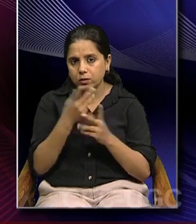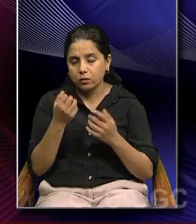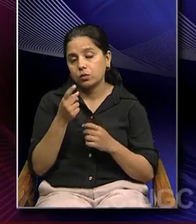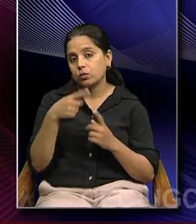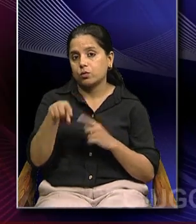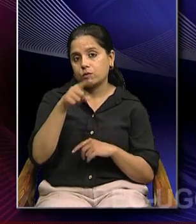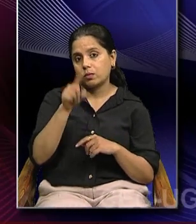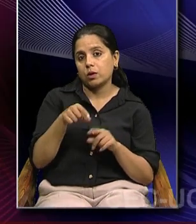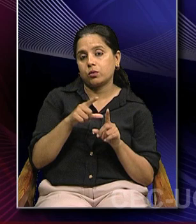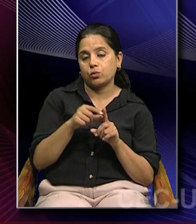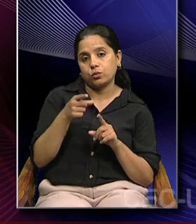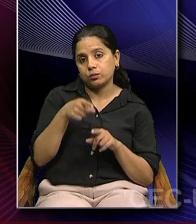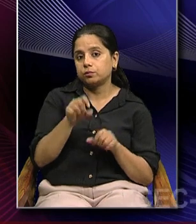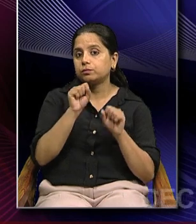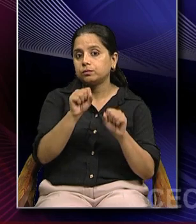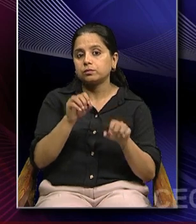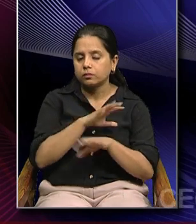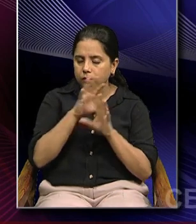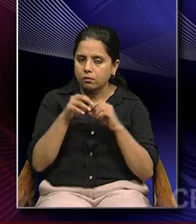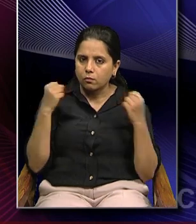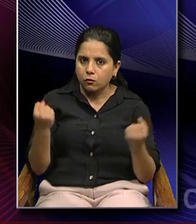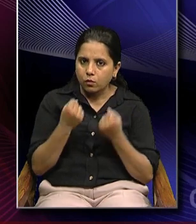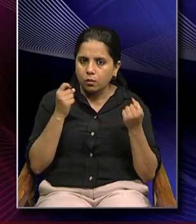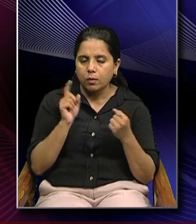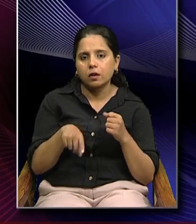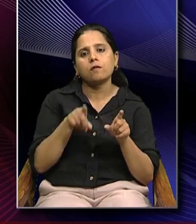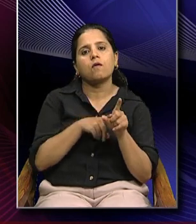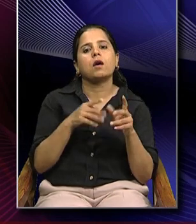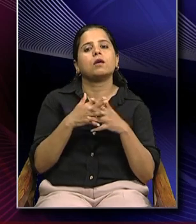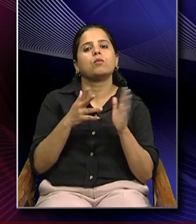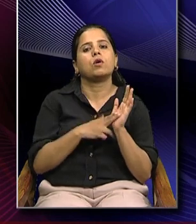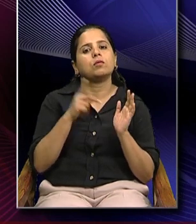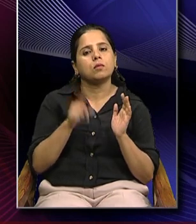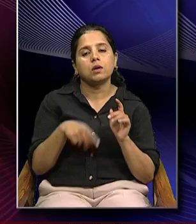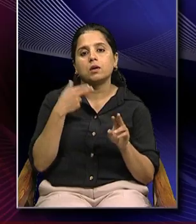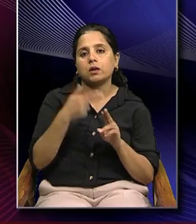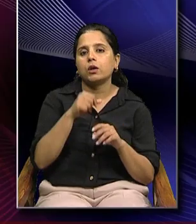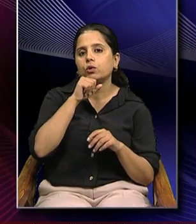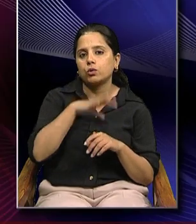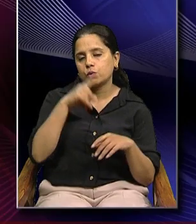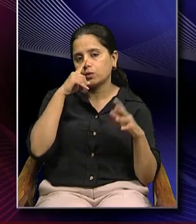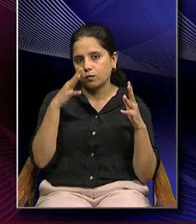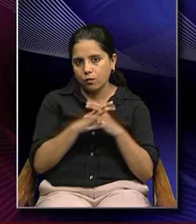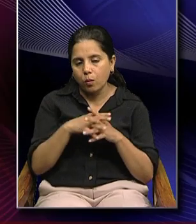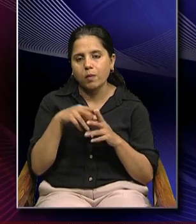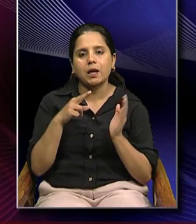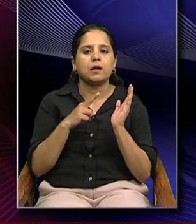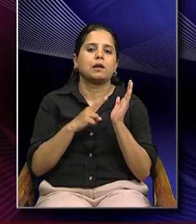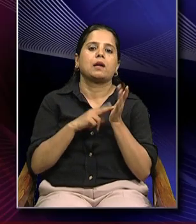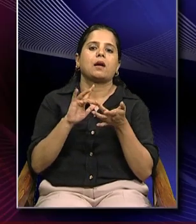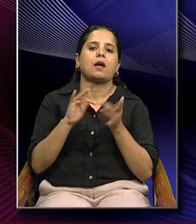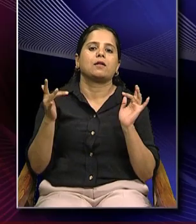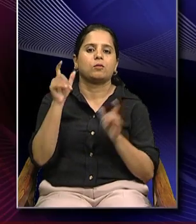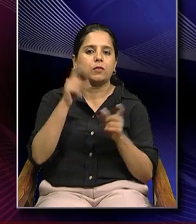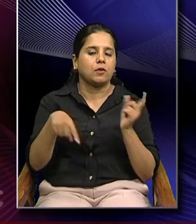should place your entire efforts on YWN, which we call as youth, women and netizens. So, in terms of